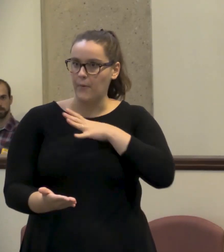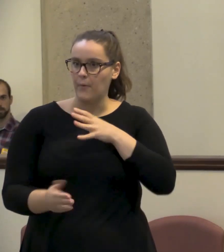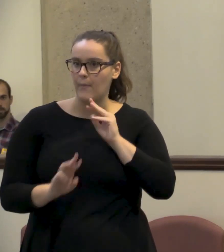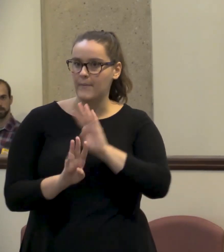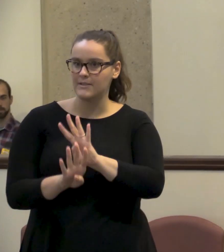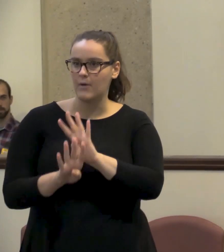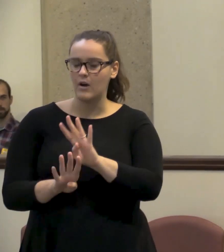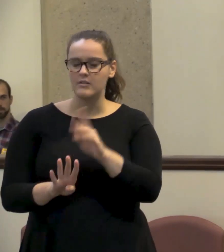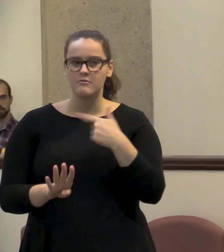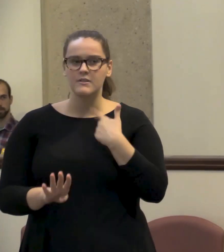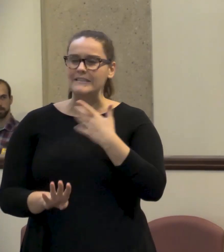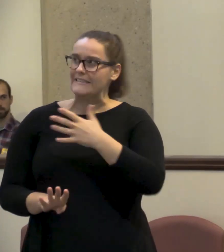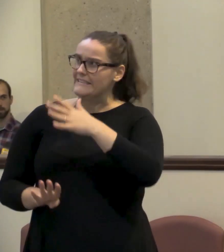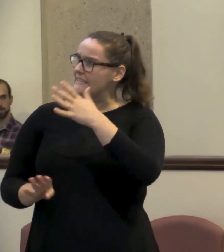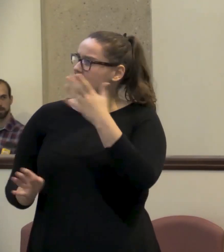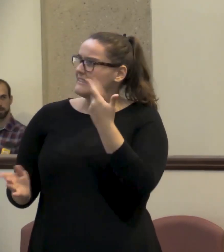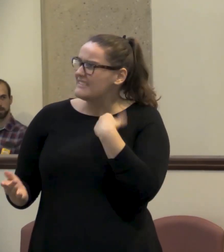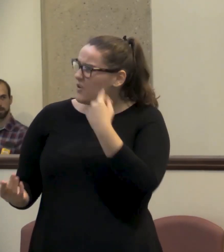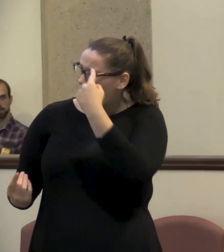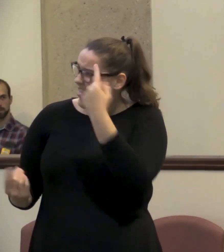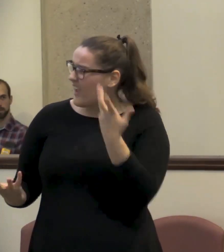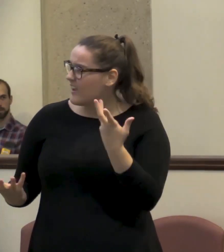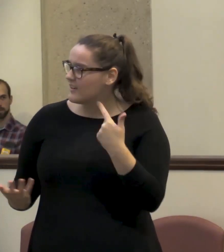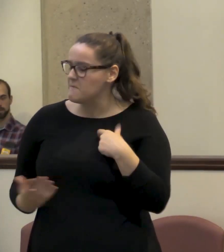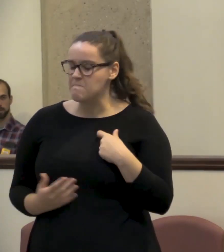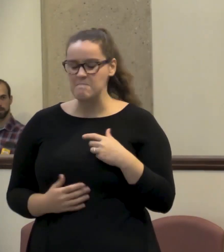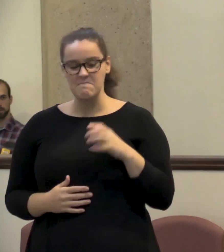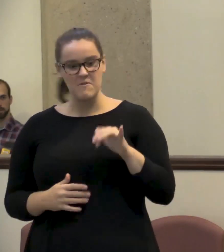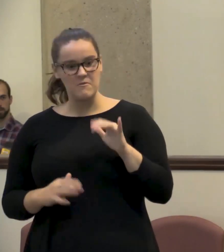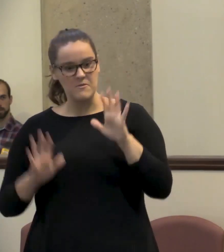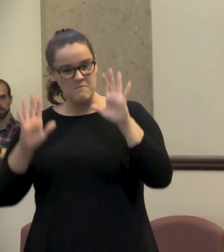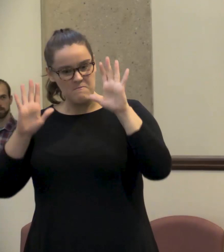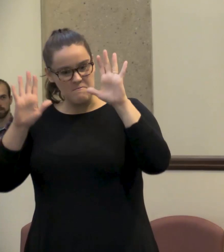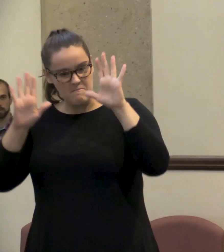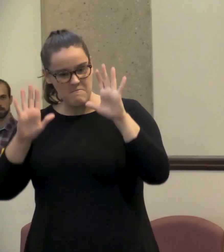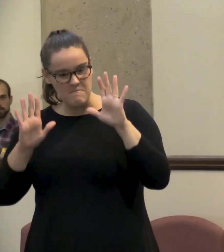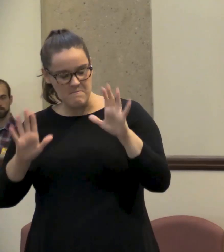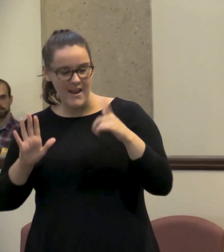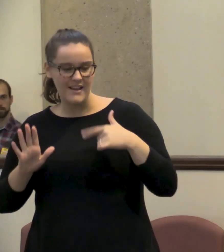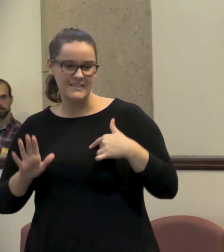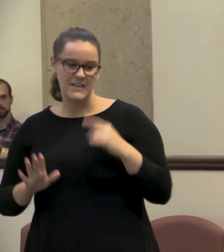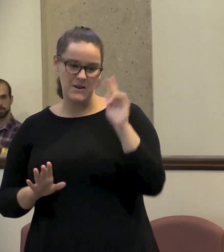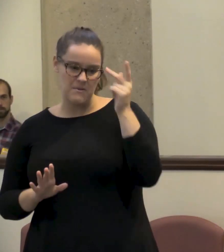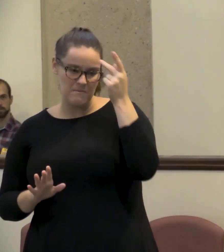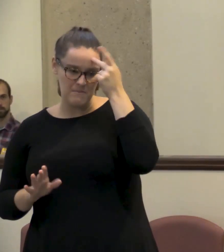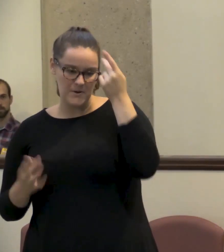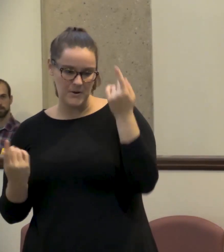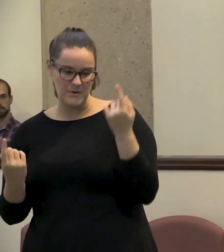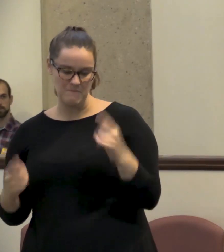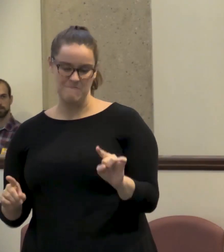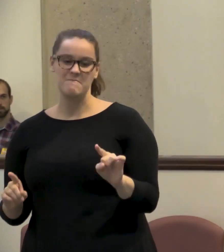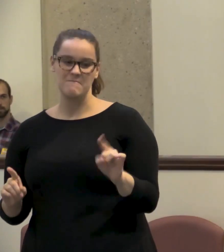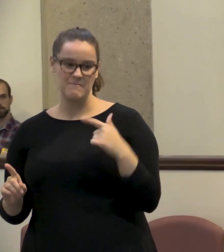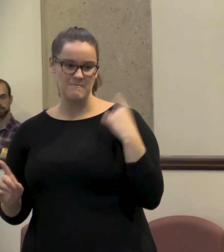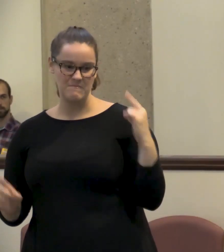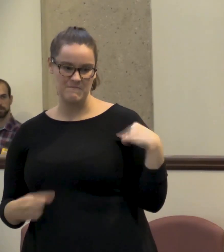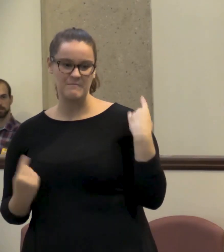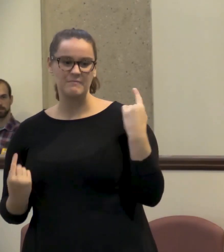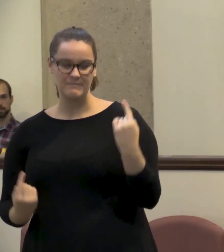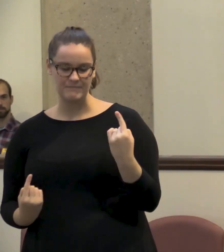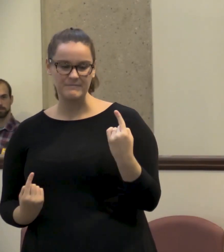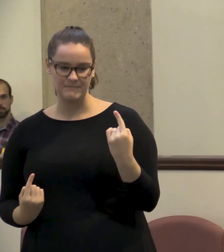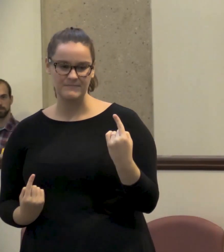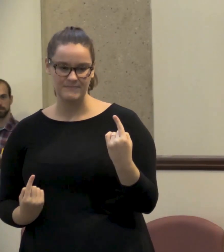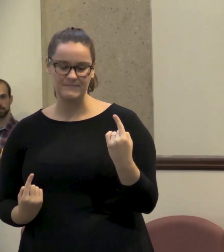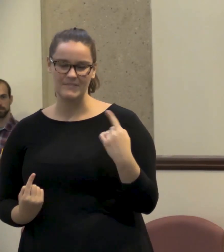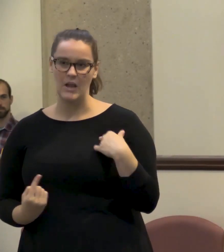one of them said, "Daddy, what do you think?" I said, "That was one of the greatest political moments of my life, that march." And I said,